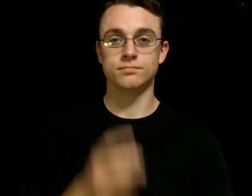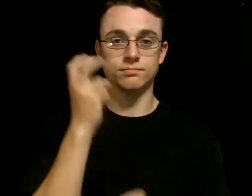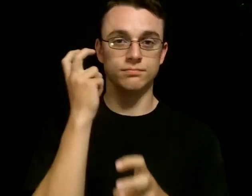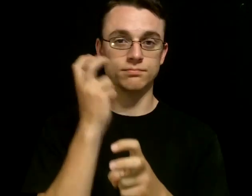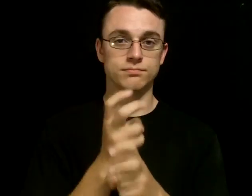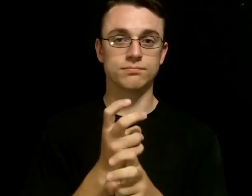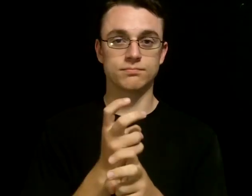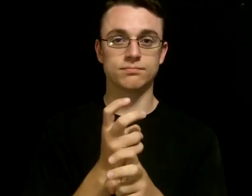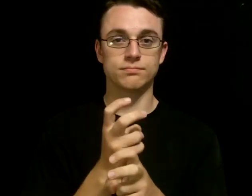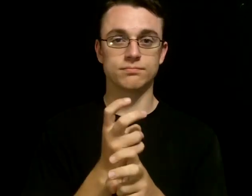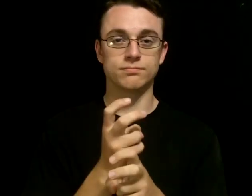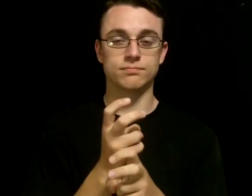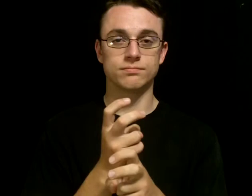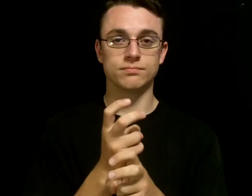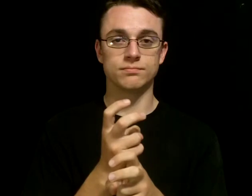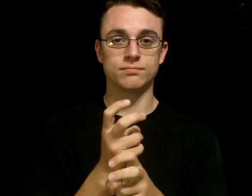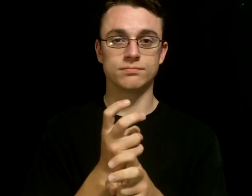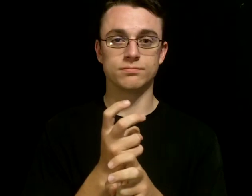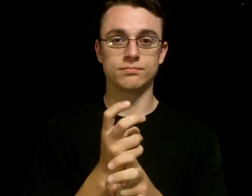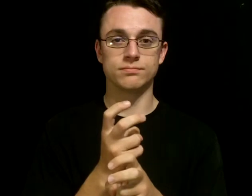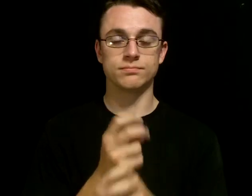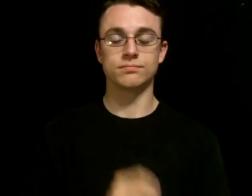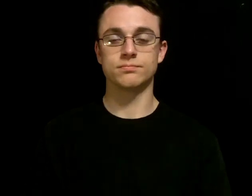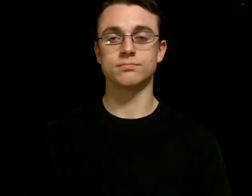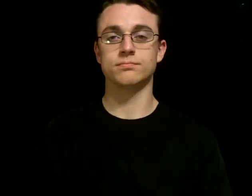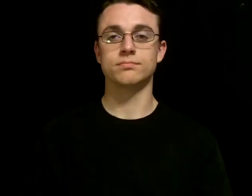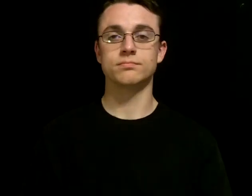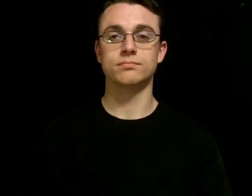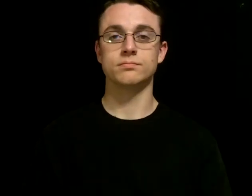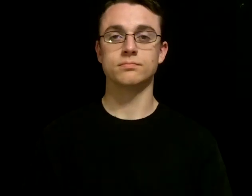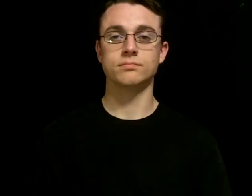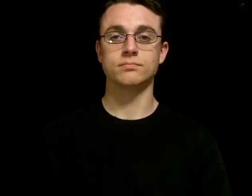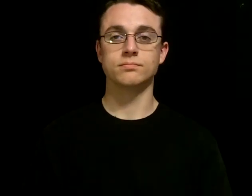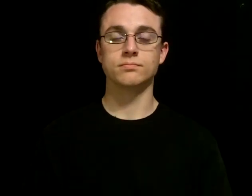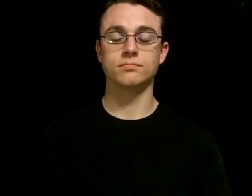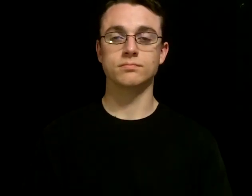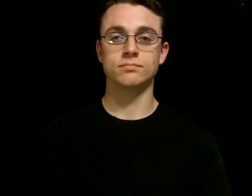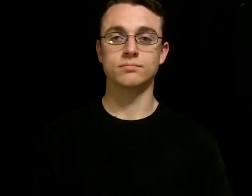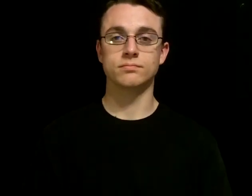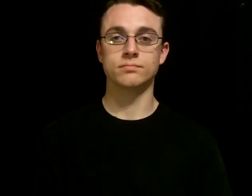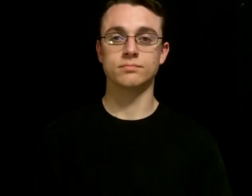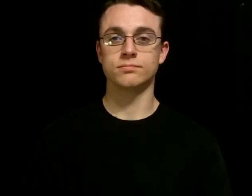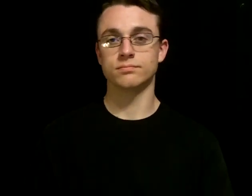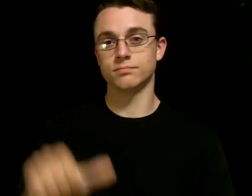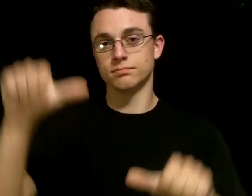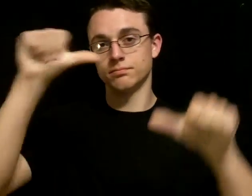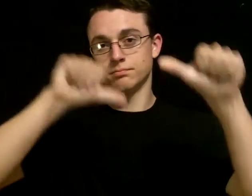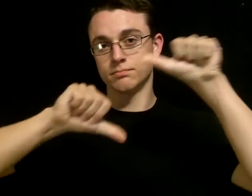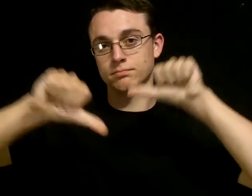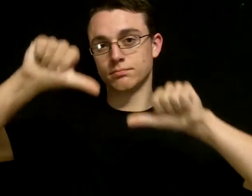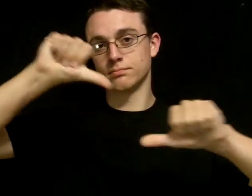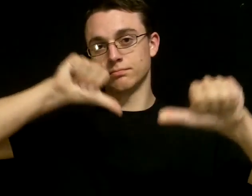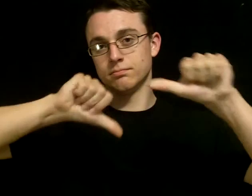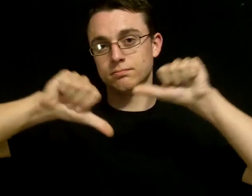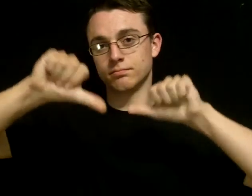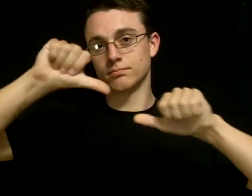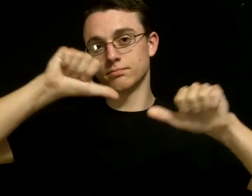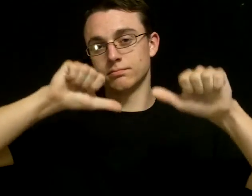is hard or difficult. Science is your 2 beakers where you're pouring your things in your